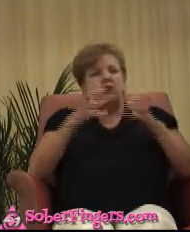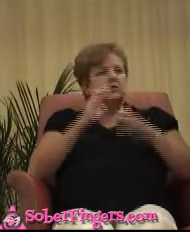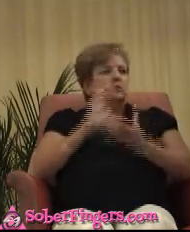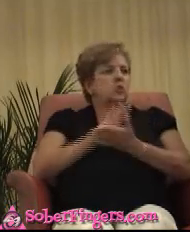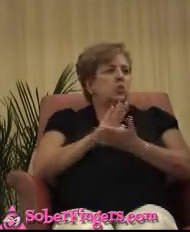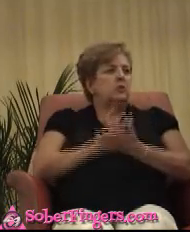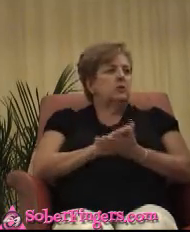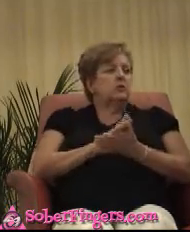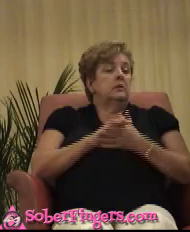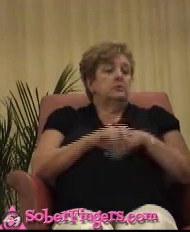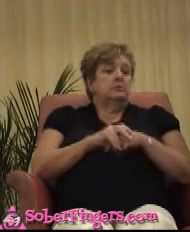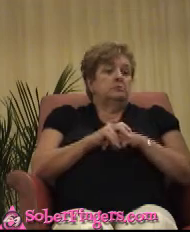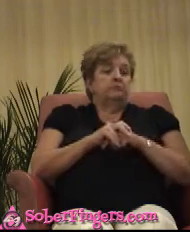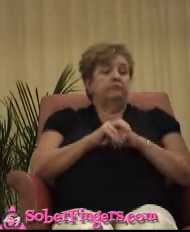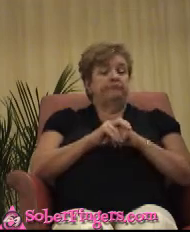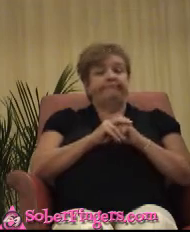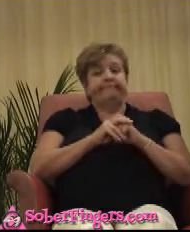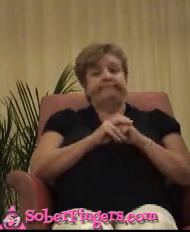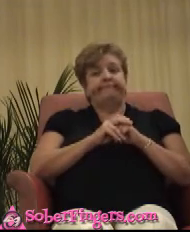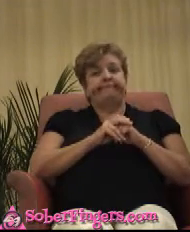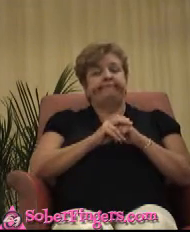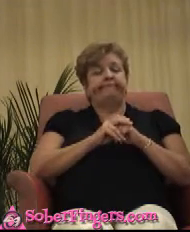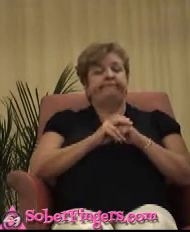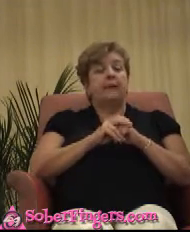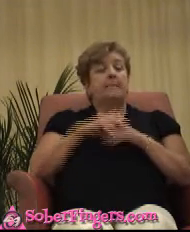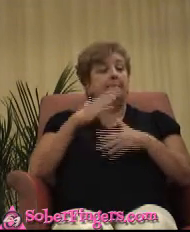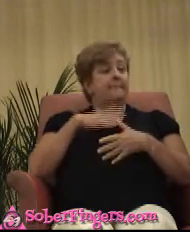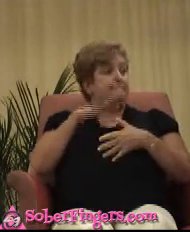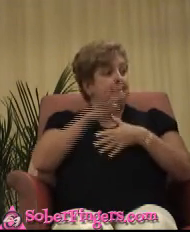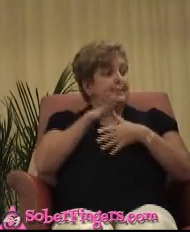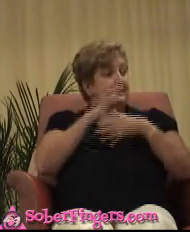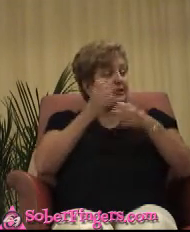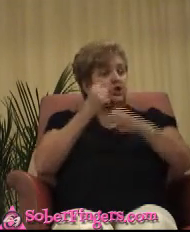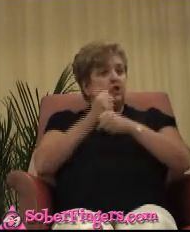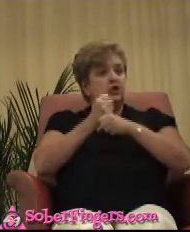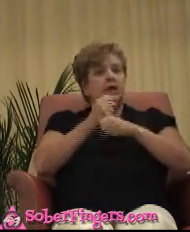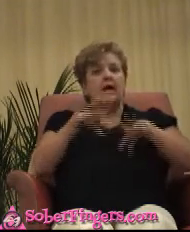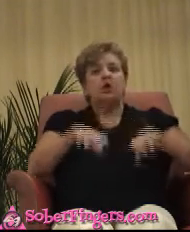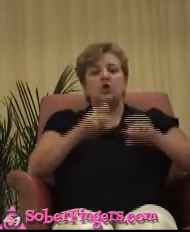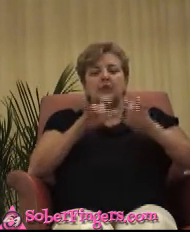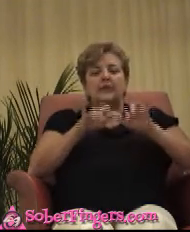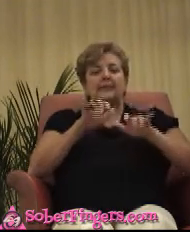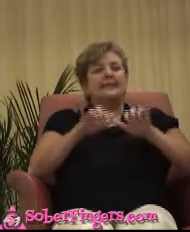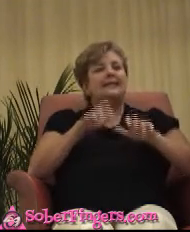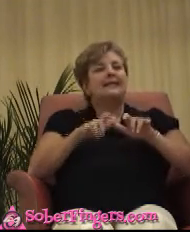watching, and I took advantage of it. I remember my senior year, I had a typing class and 2 study halls.